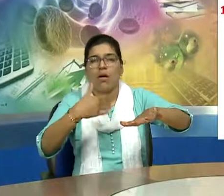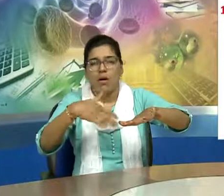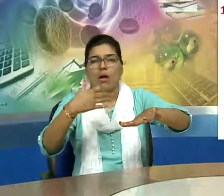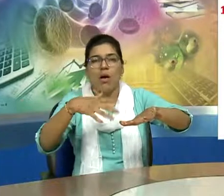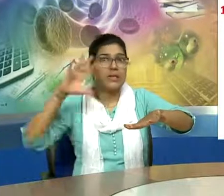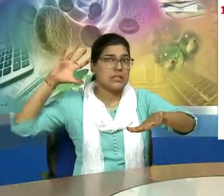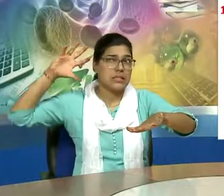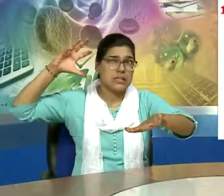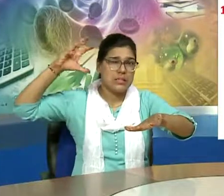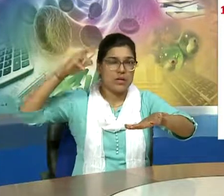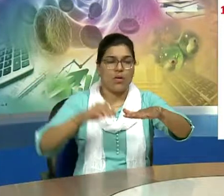And that salt